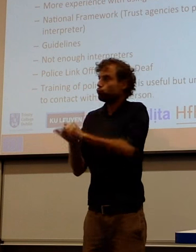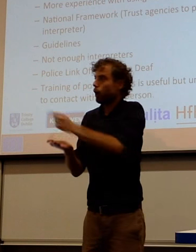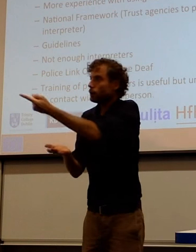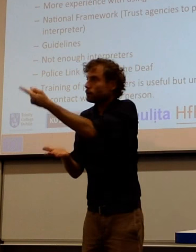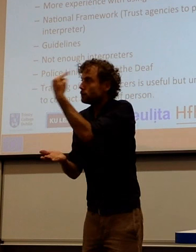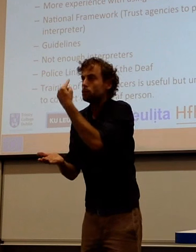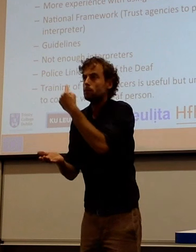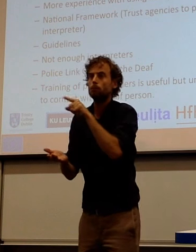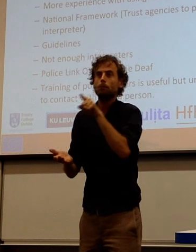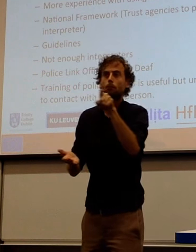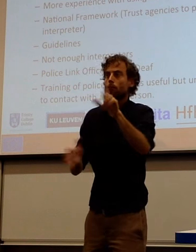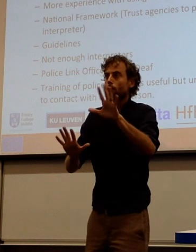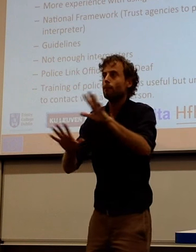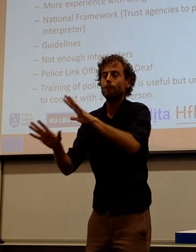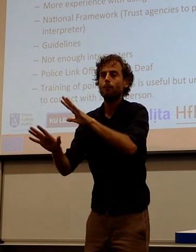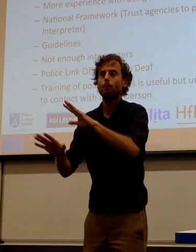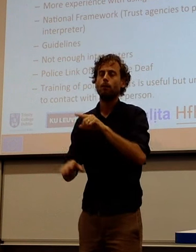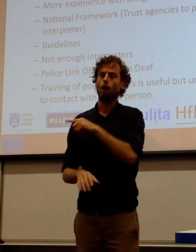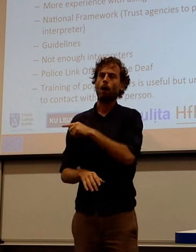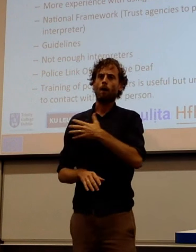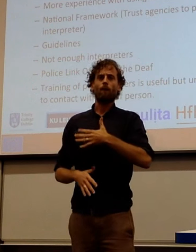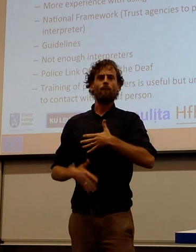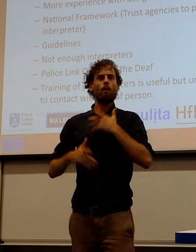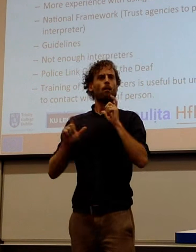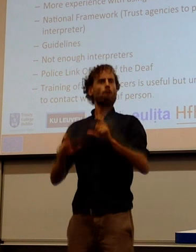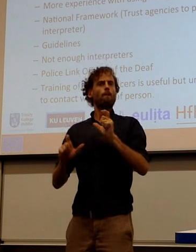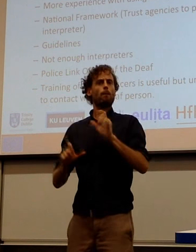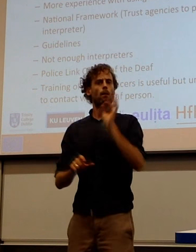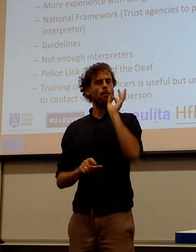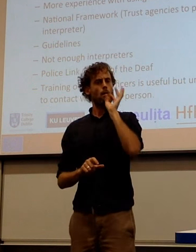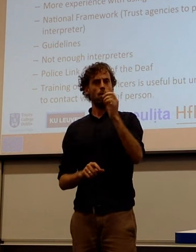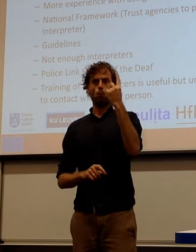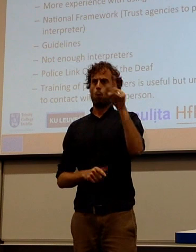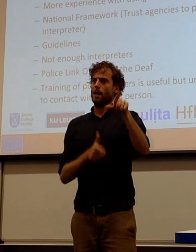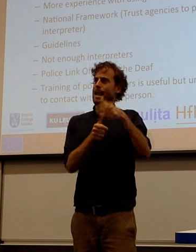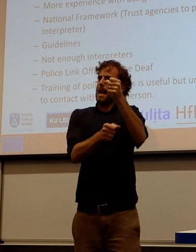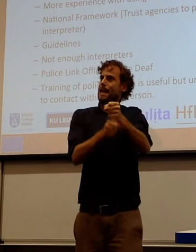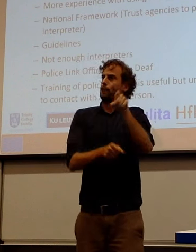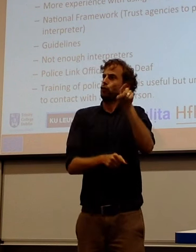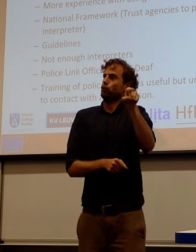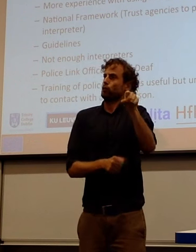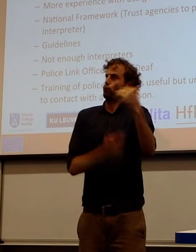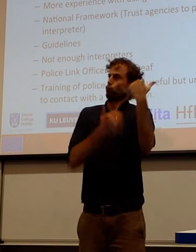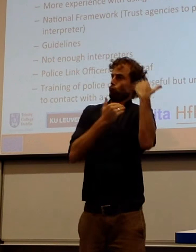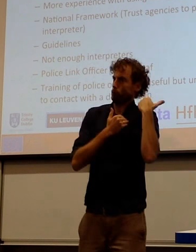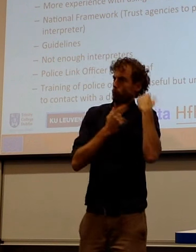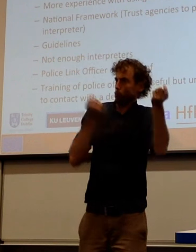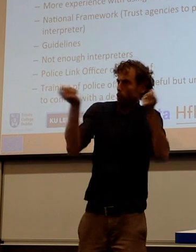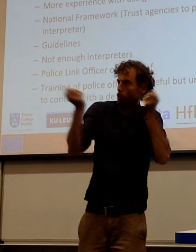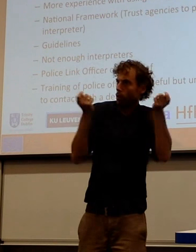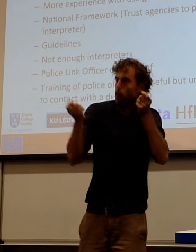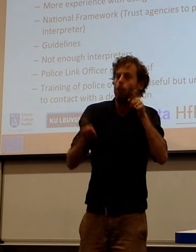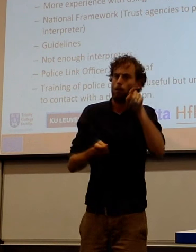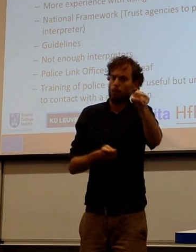or the qualification or the skills of an interpreter. So they felt comfortable then being able to ask one agency that